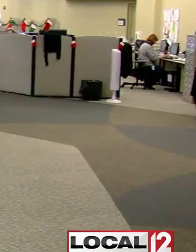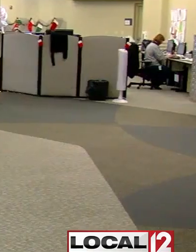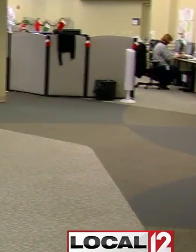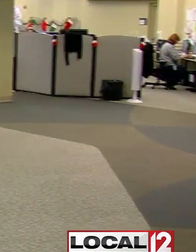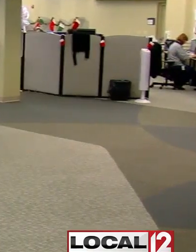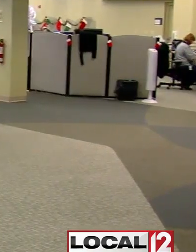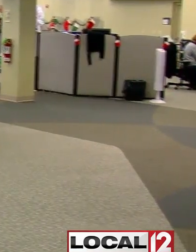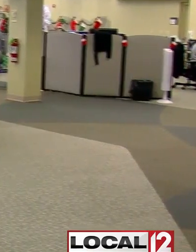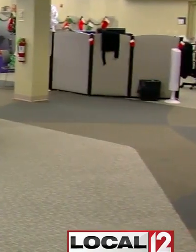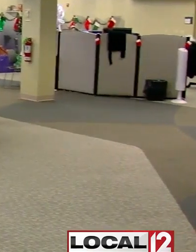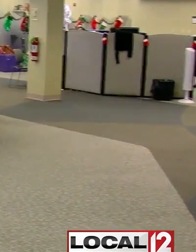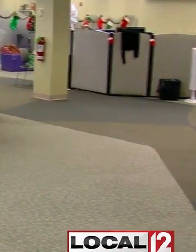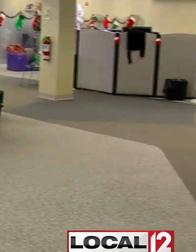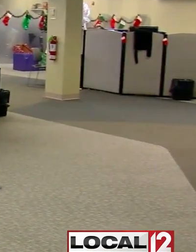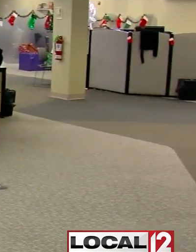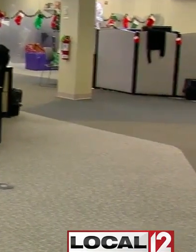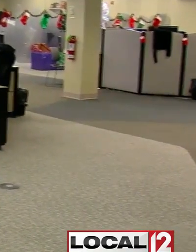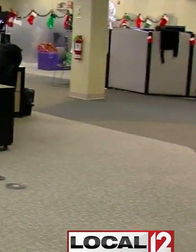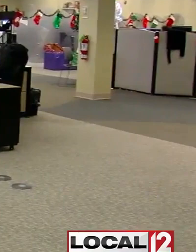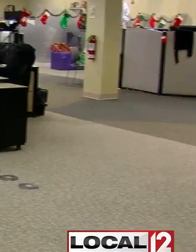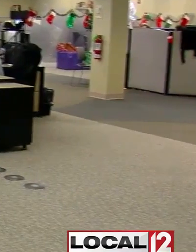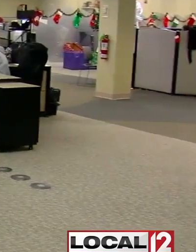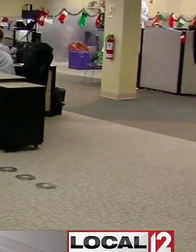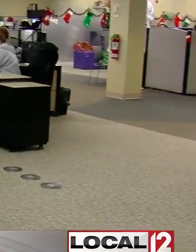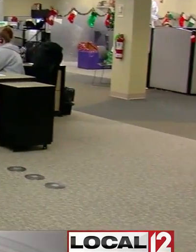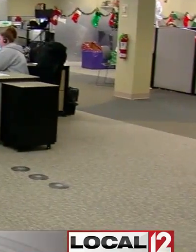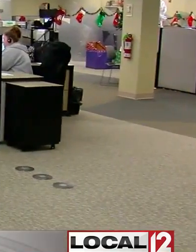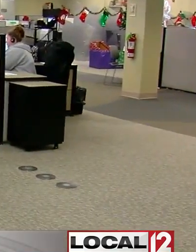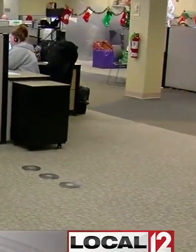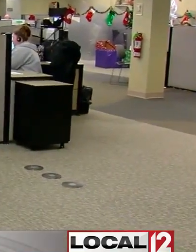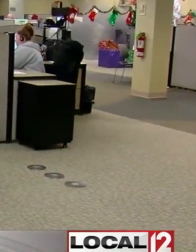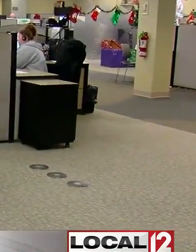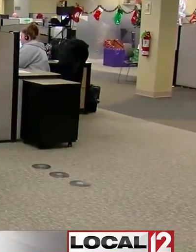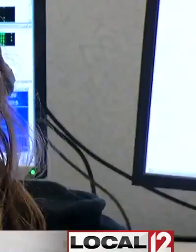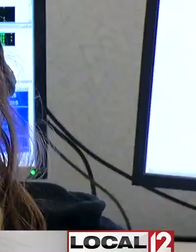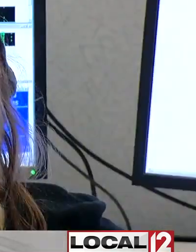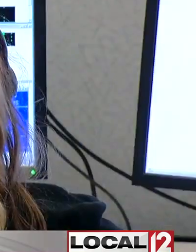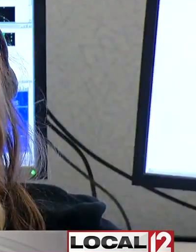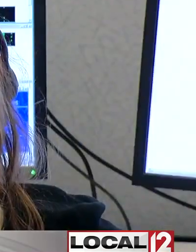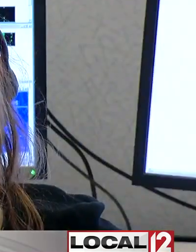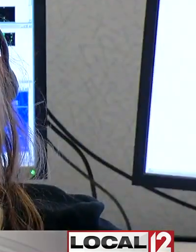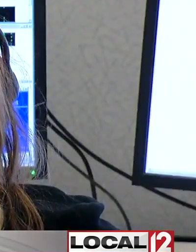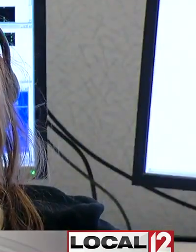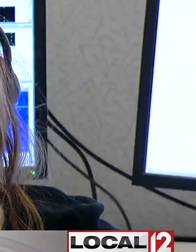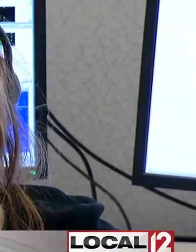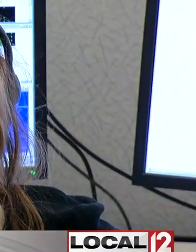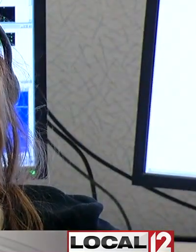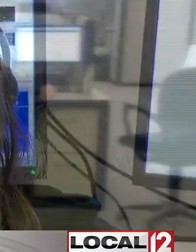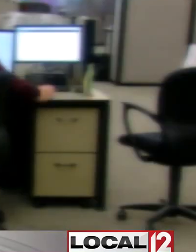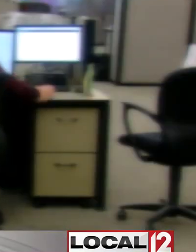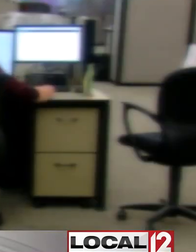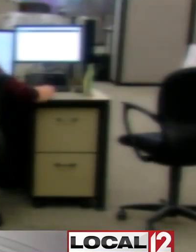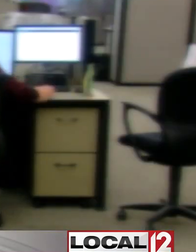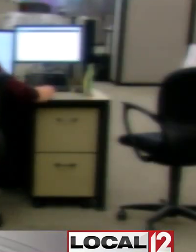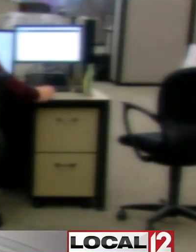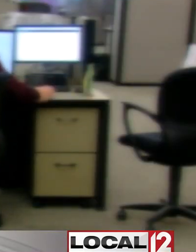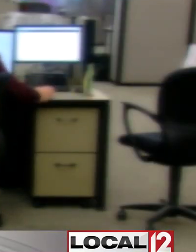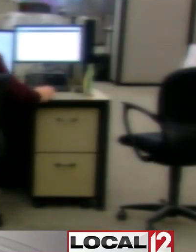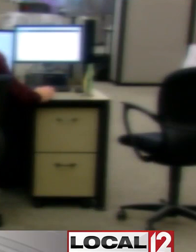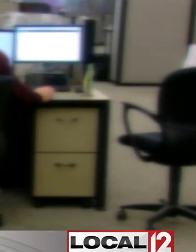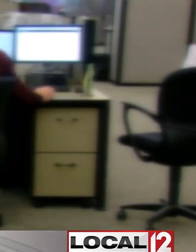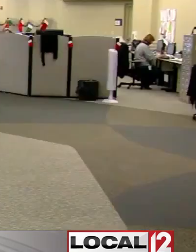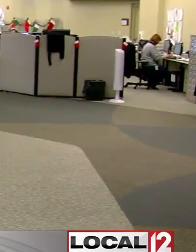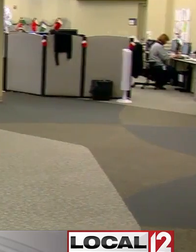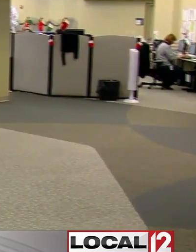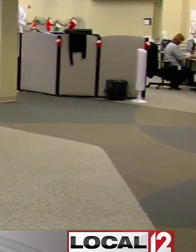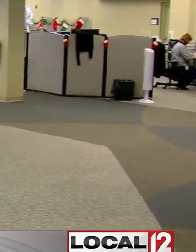now. Mayor John Cranley said that this afternoon, several members of the CPS school nursing program began training as 911